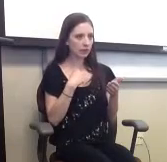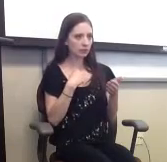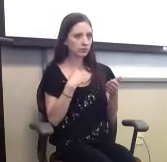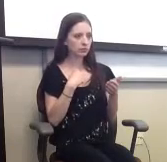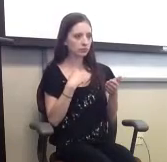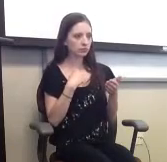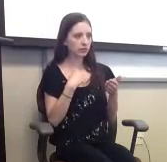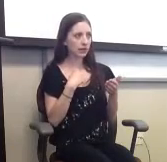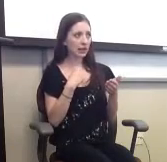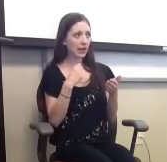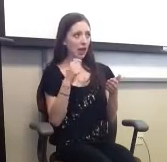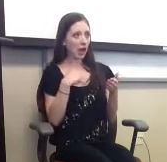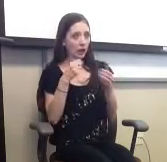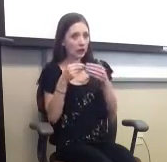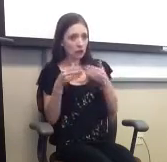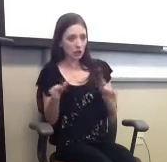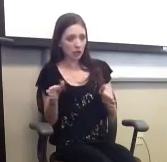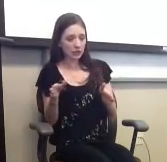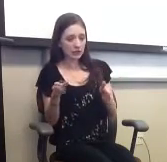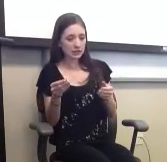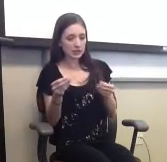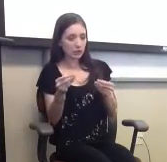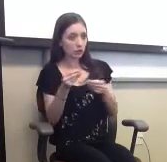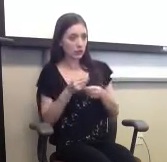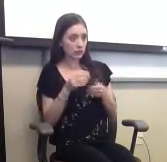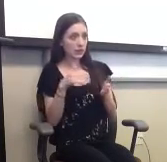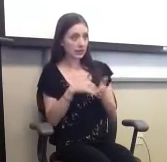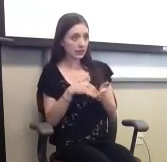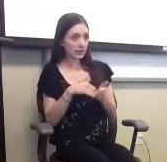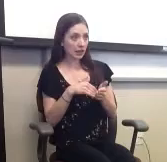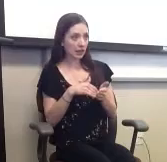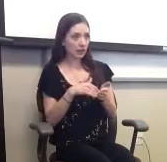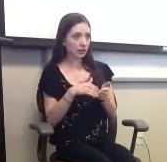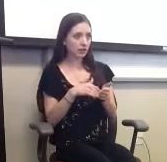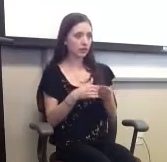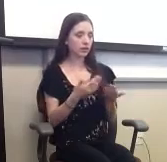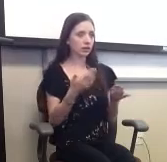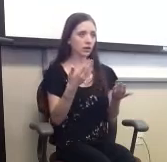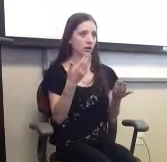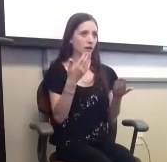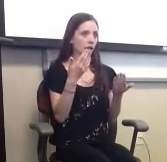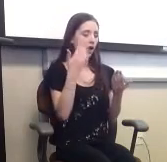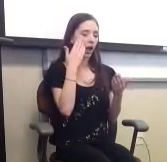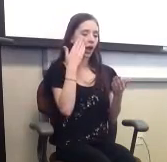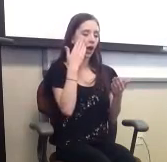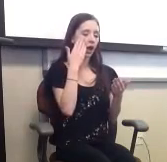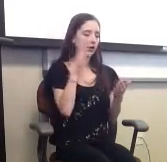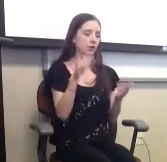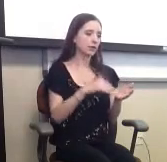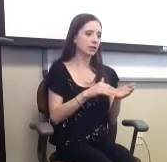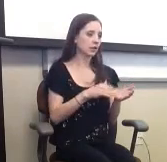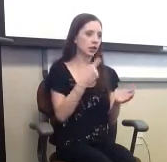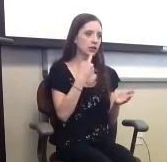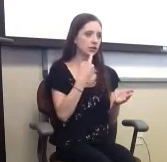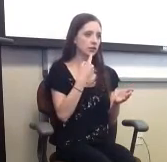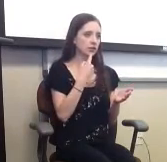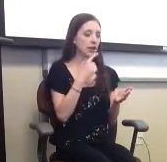And the doctor's like, sure, I guess, I don't know, I wasn't hearing what his target was. So your client can say, you know, I lost my